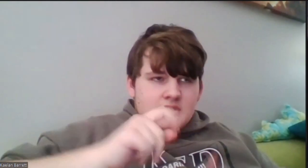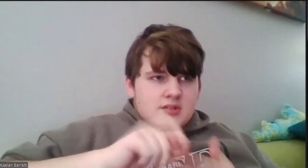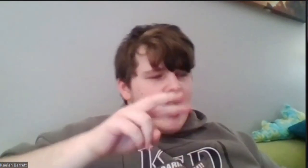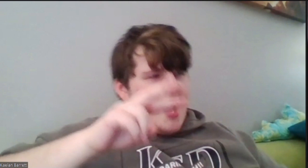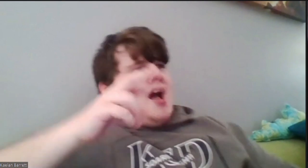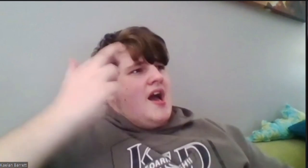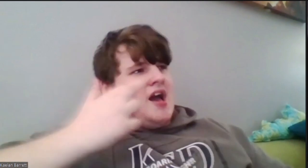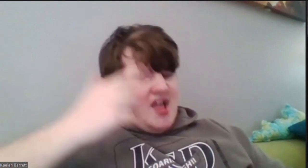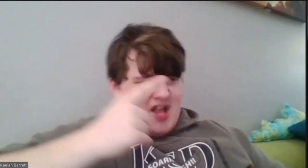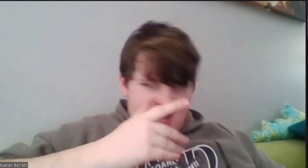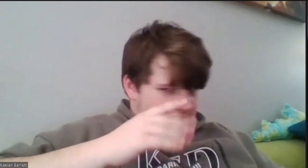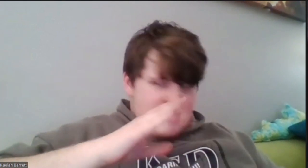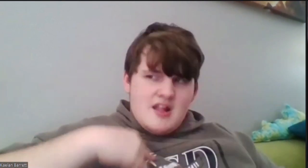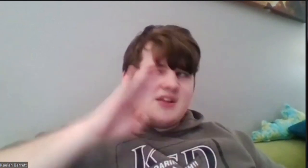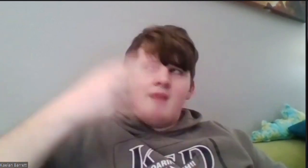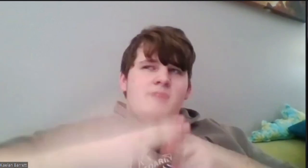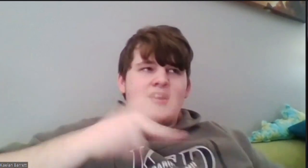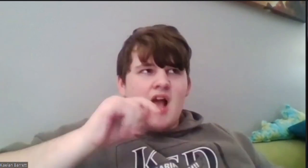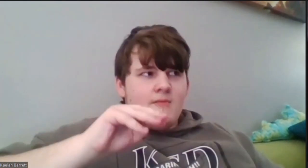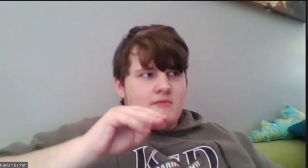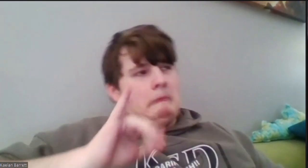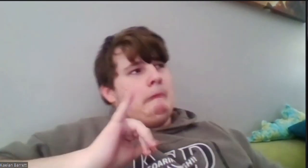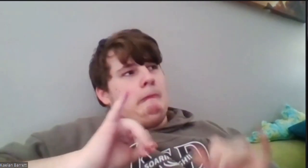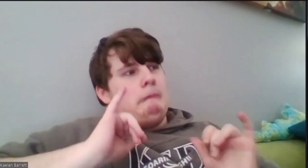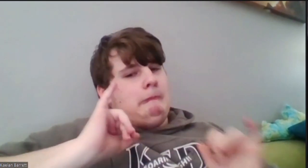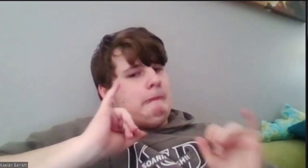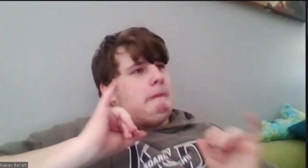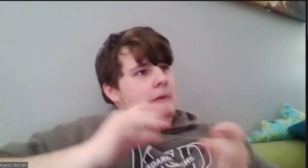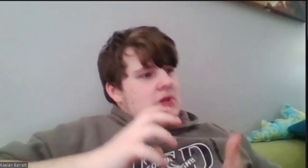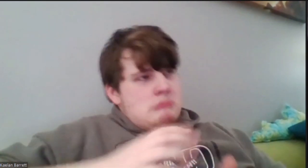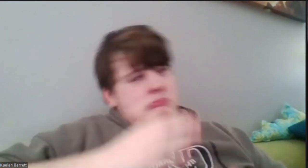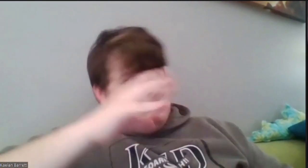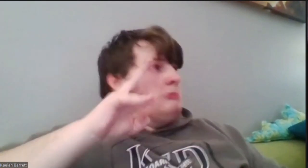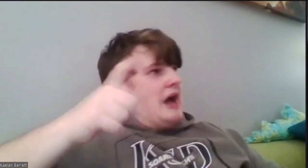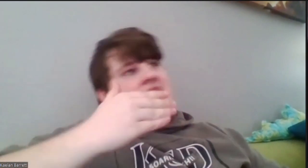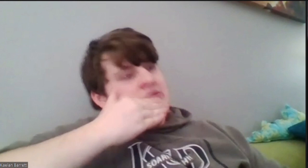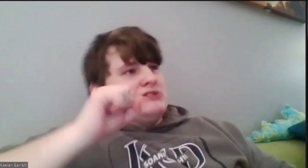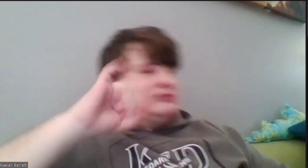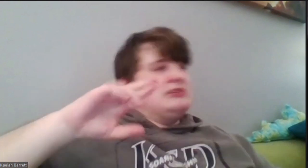care of Tim. And in that moment, well, I've never mentioned Tim before, but his assistant realizes, well,